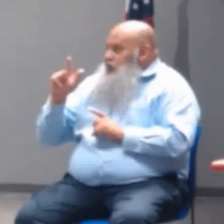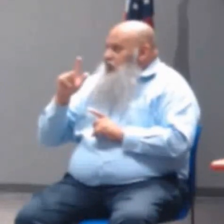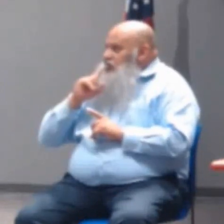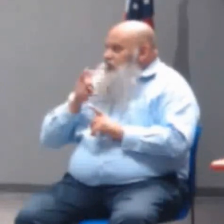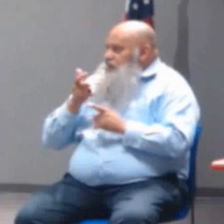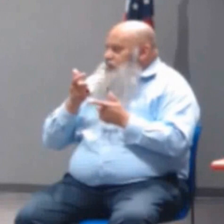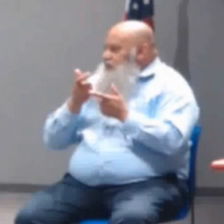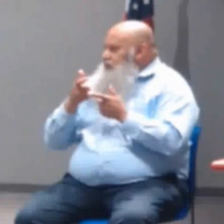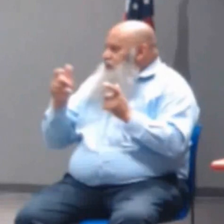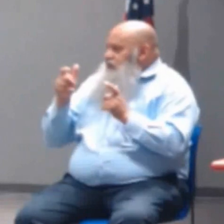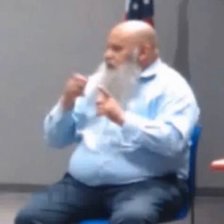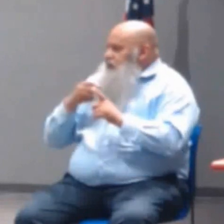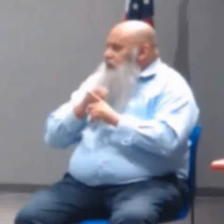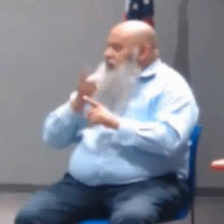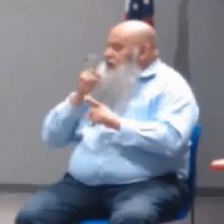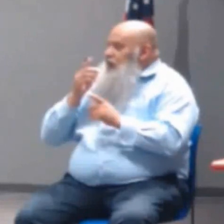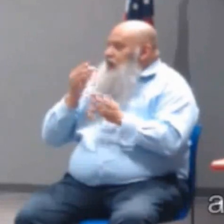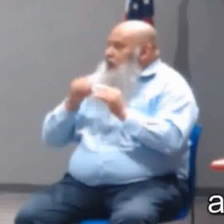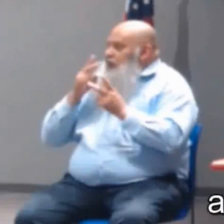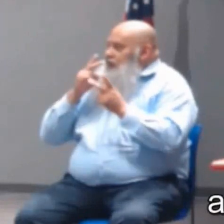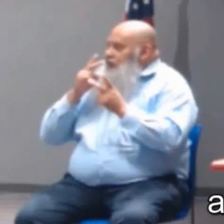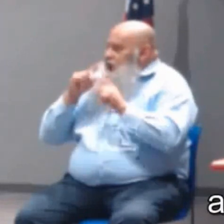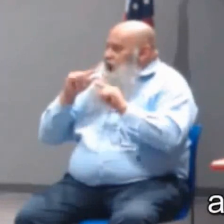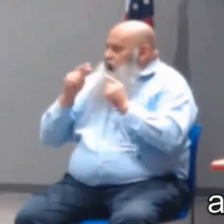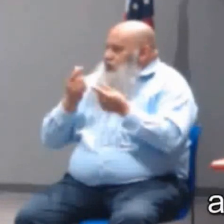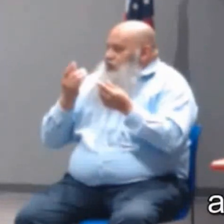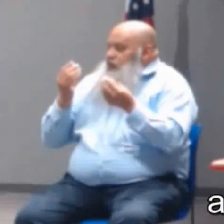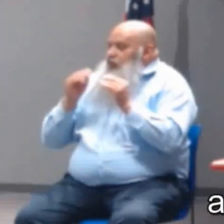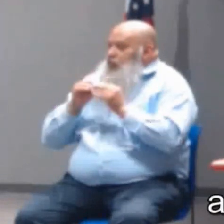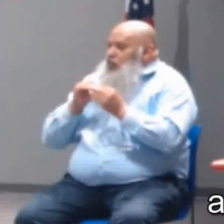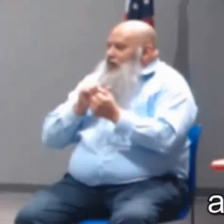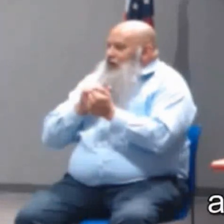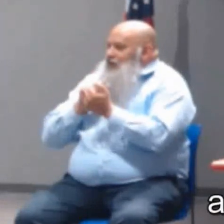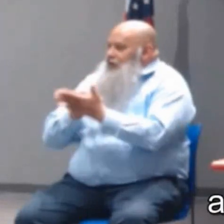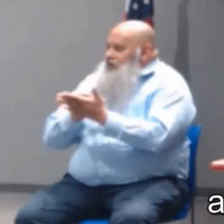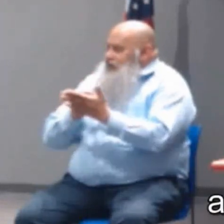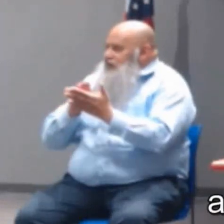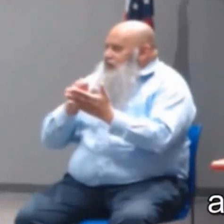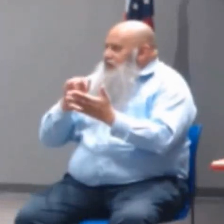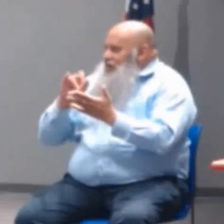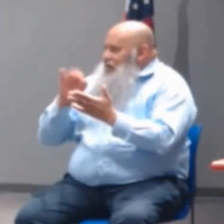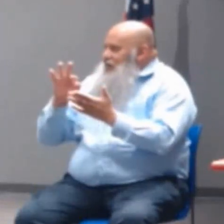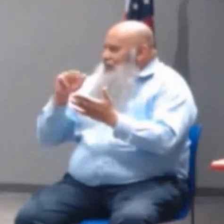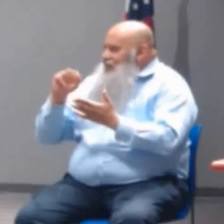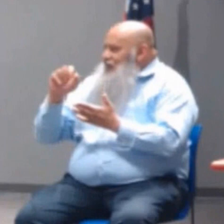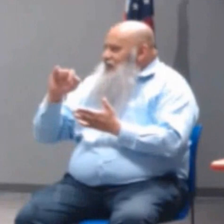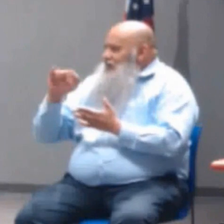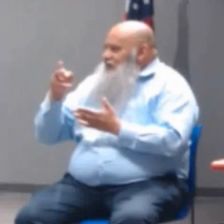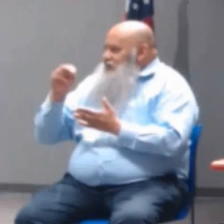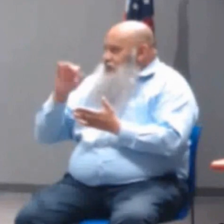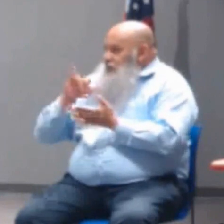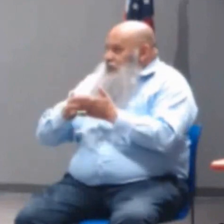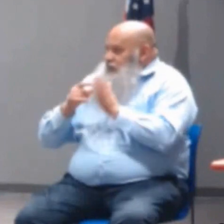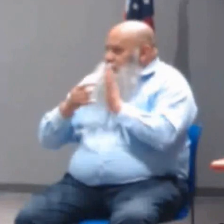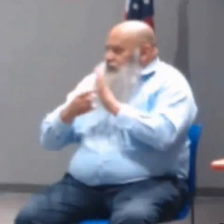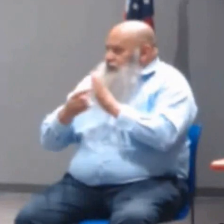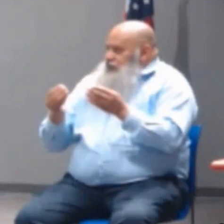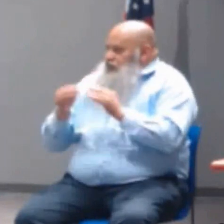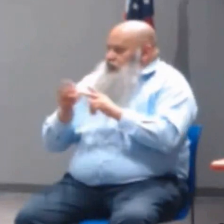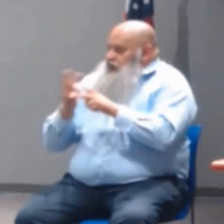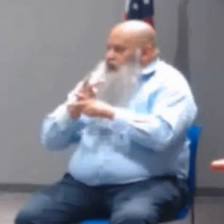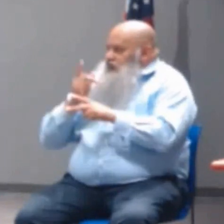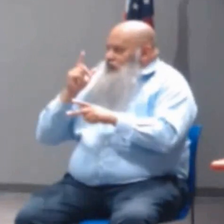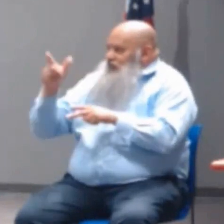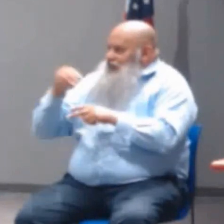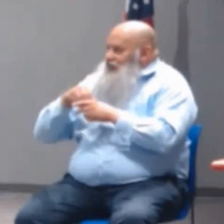more visible confrontational groups and a much more confrontational style of activism, which really played out later during the AIDS crisis in the